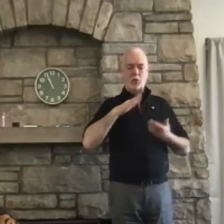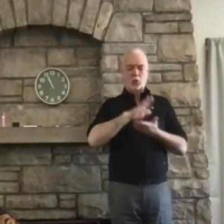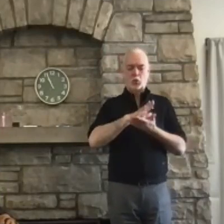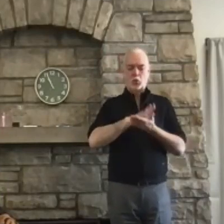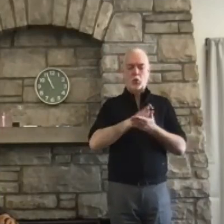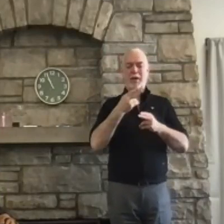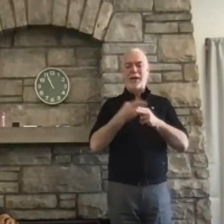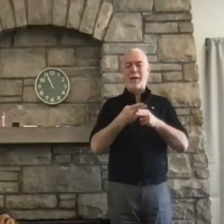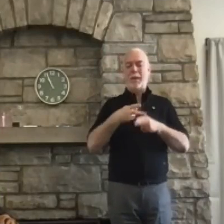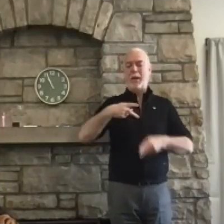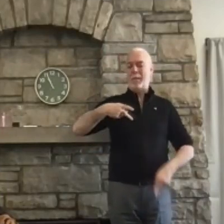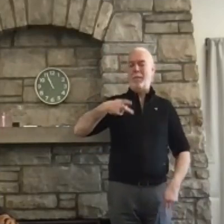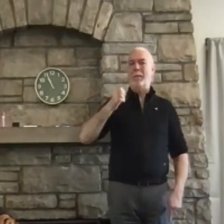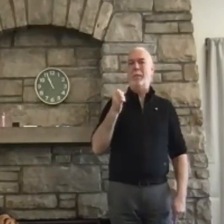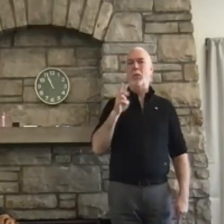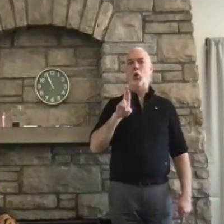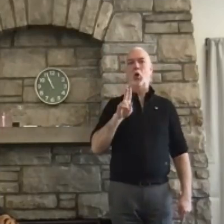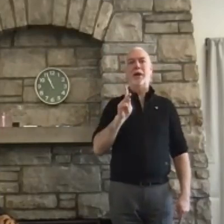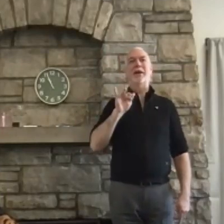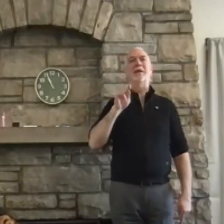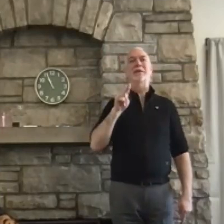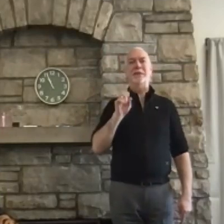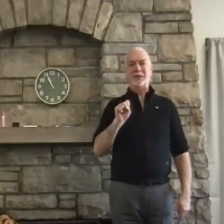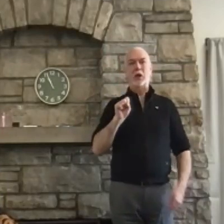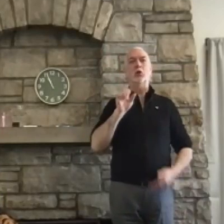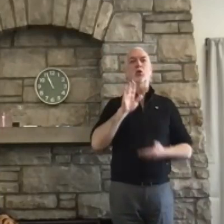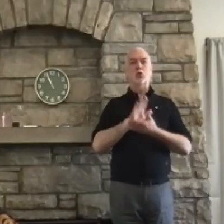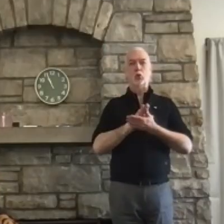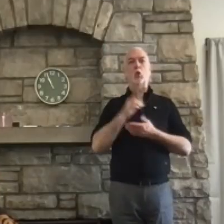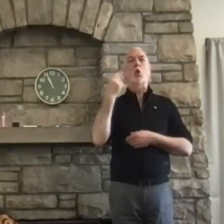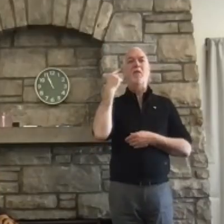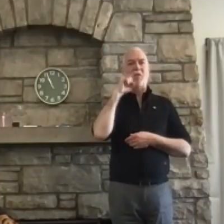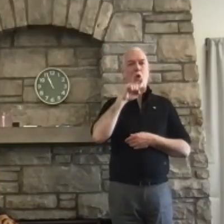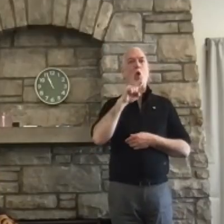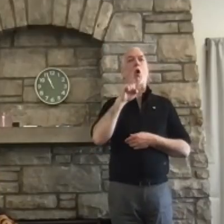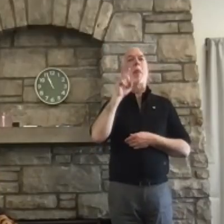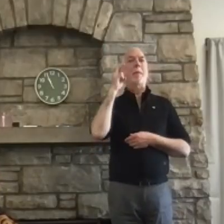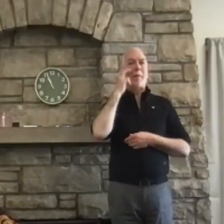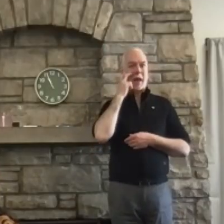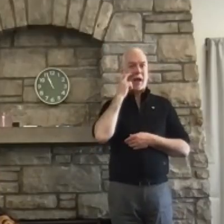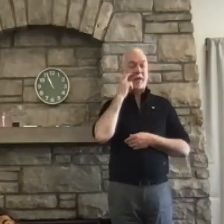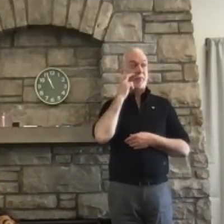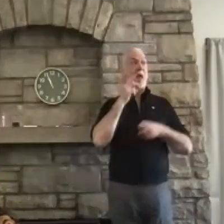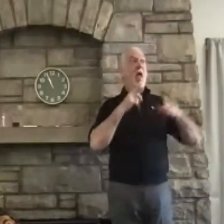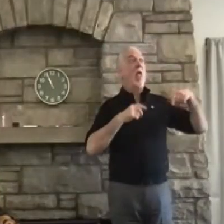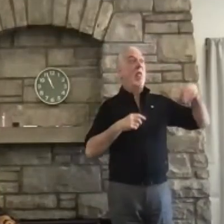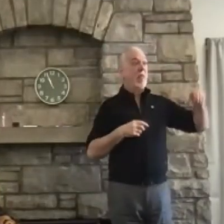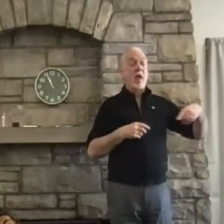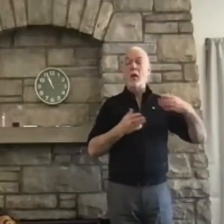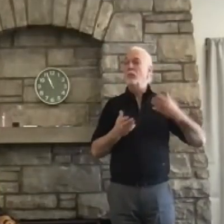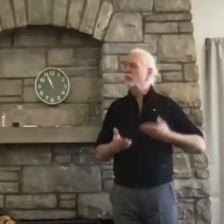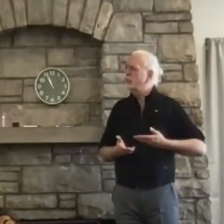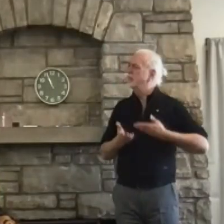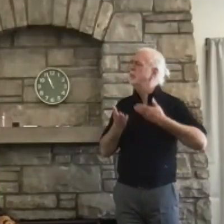for the Blind. They recommended